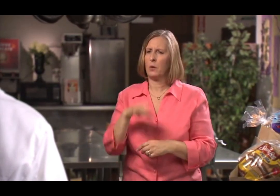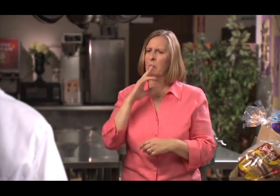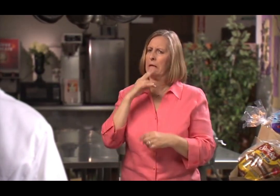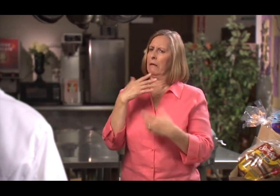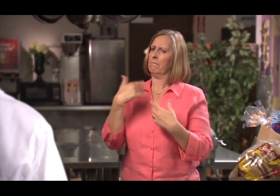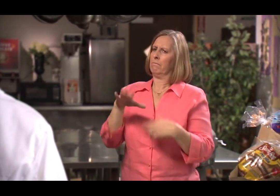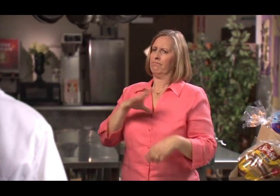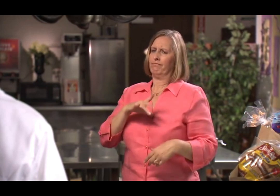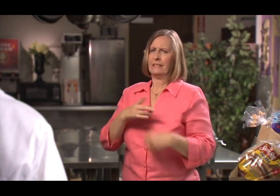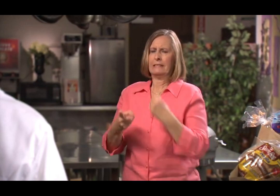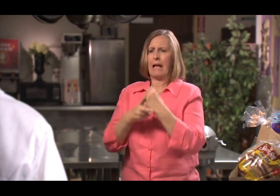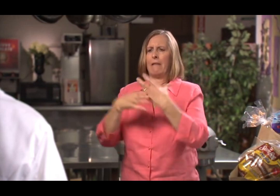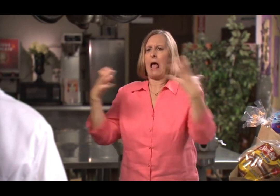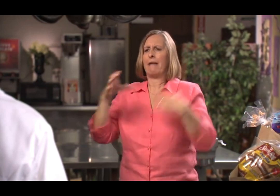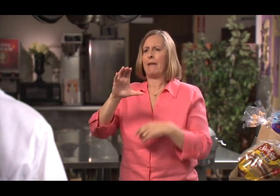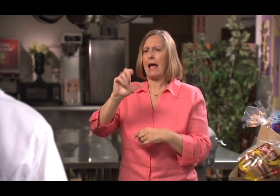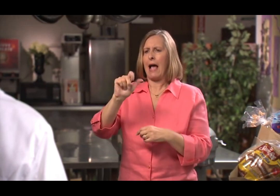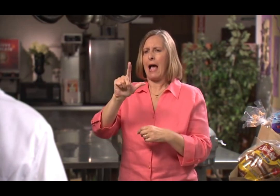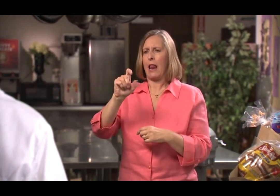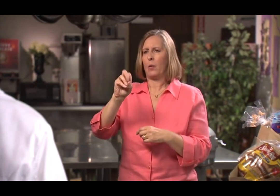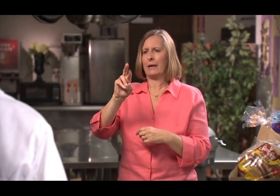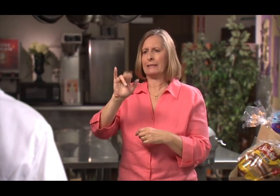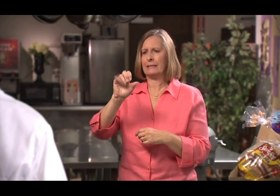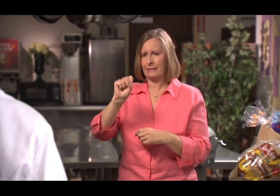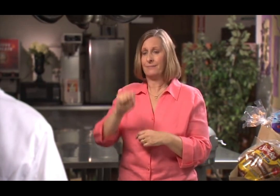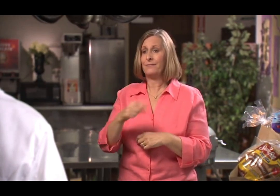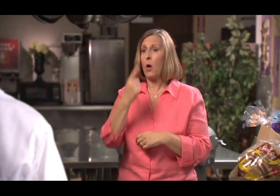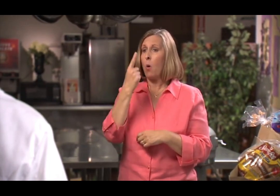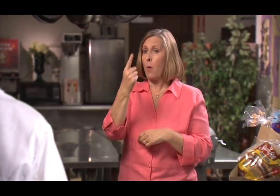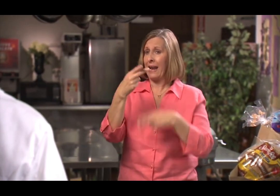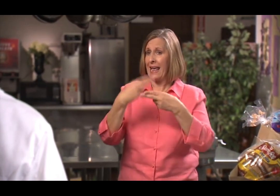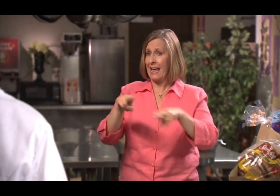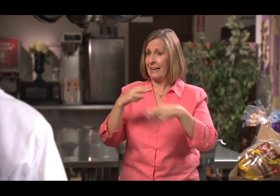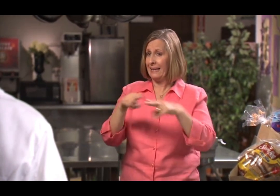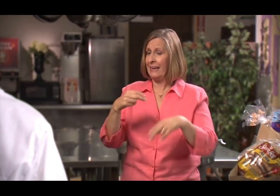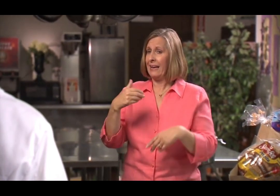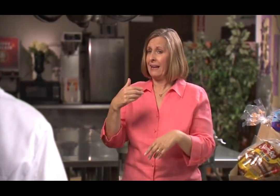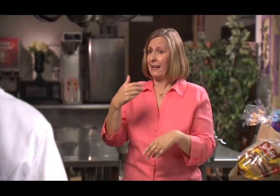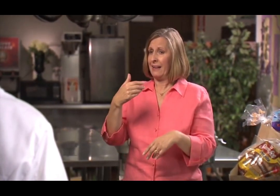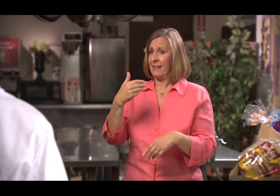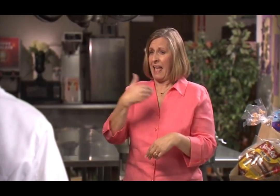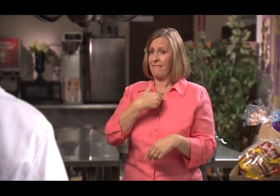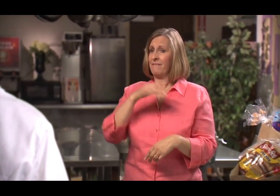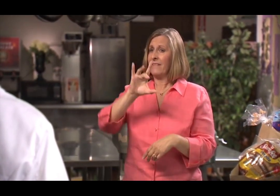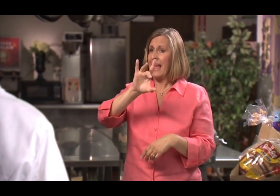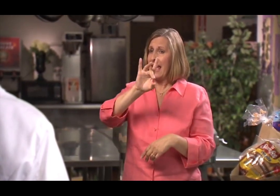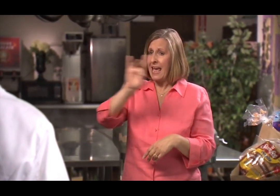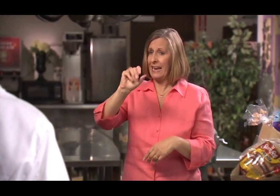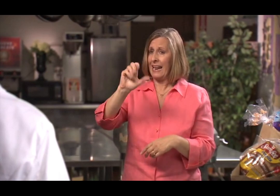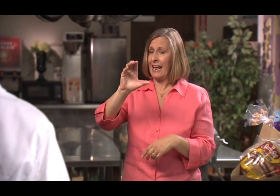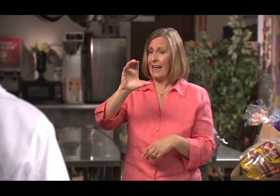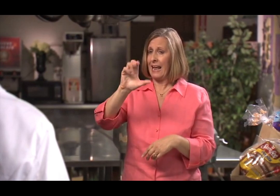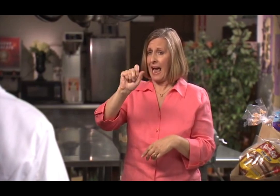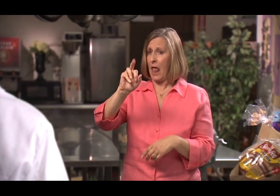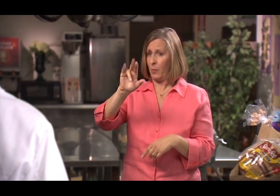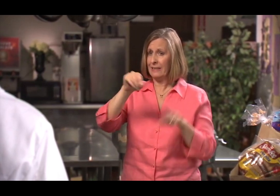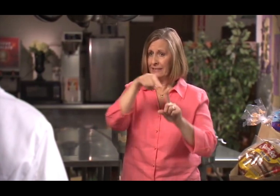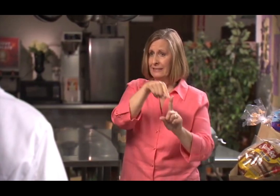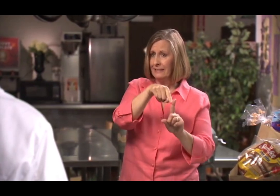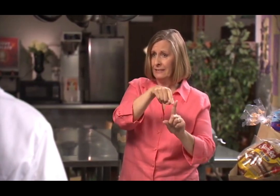This saves a lot of calories. 1 egg contains 80 calories, 60 of which are in the yolk,